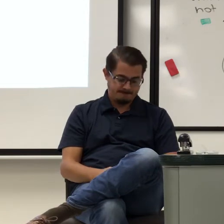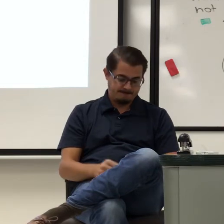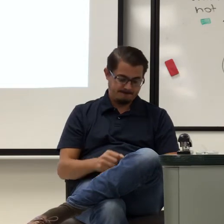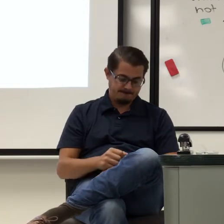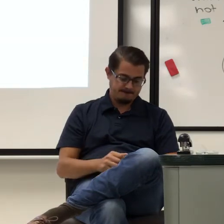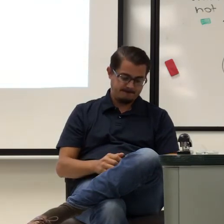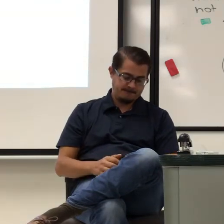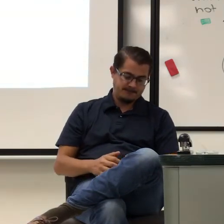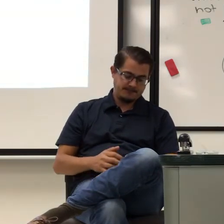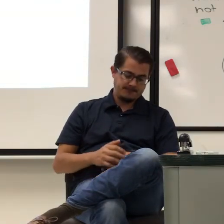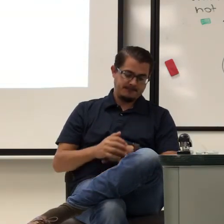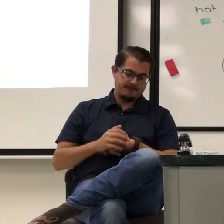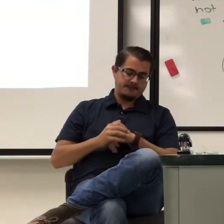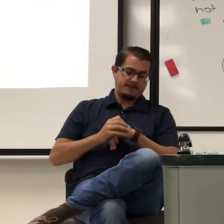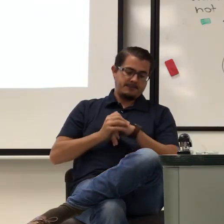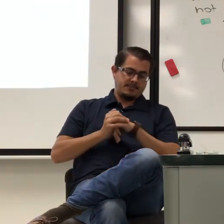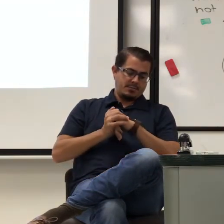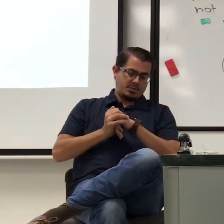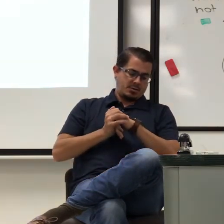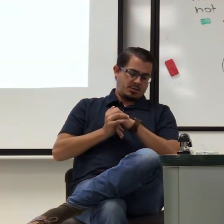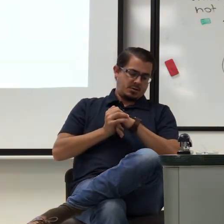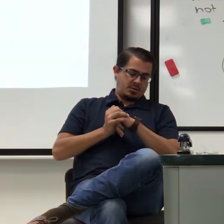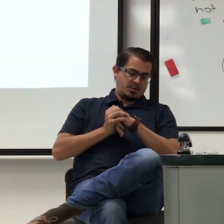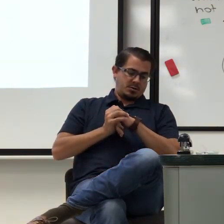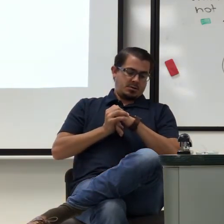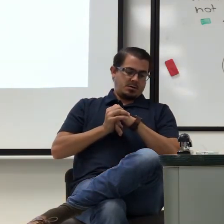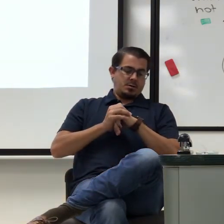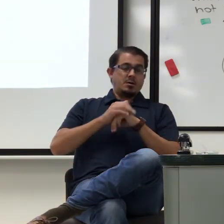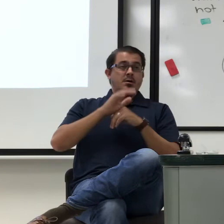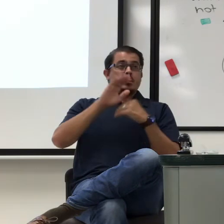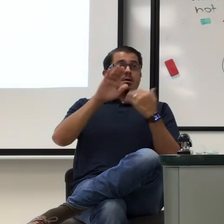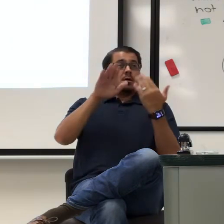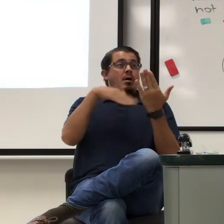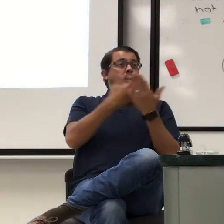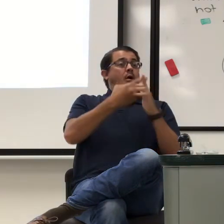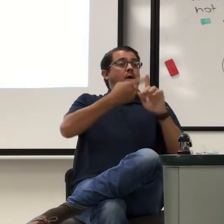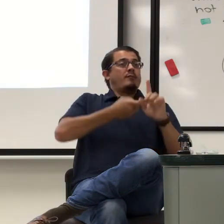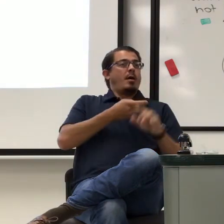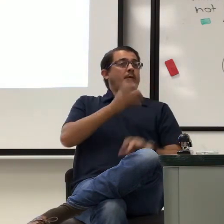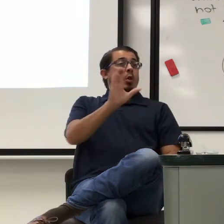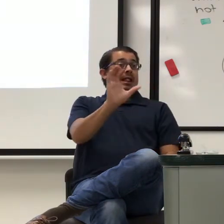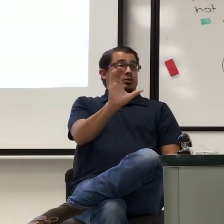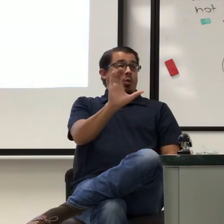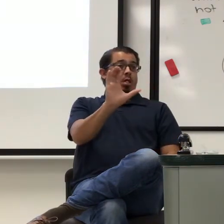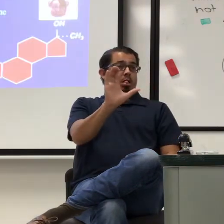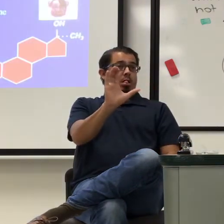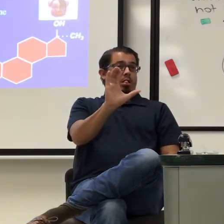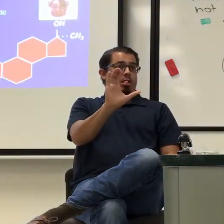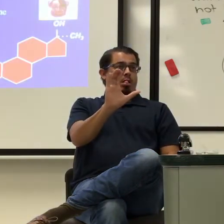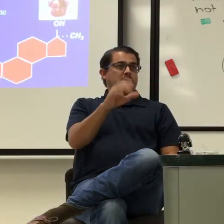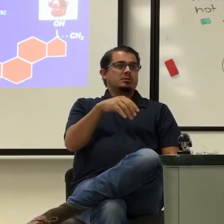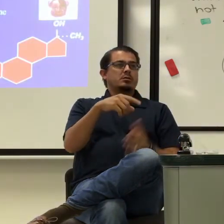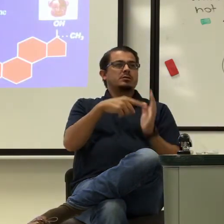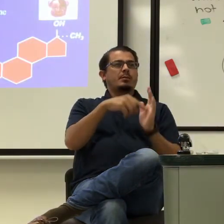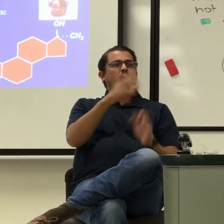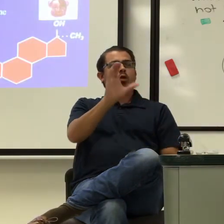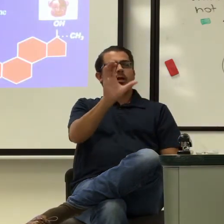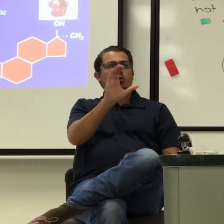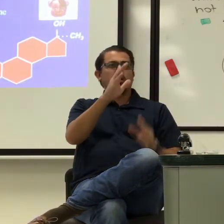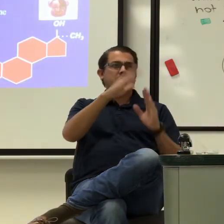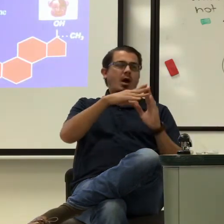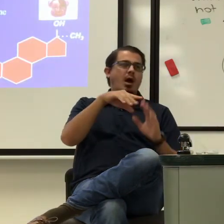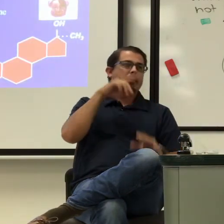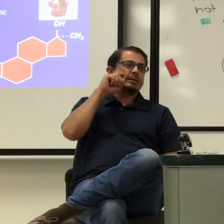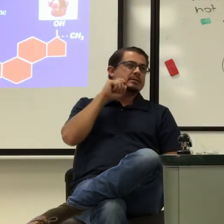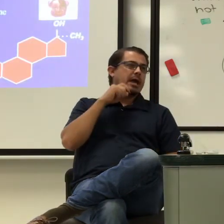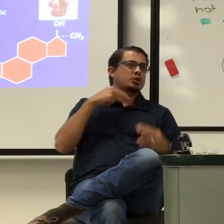And they're all derived from cholesterol. Well, that's cholesterol, but there's a couple of examples of cholesterol on the top and then the sex